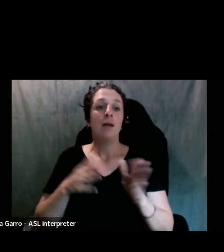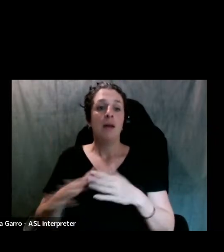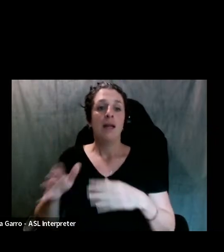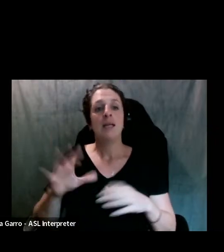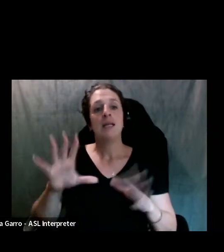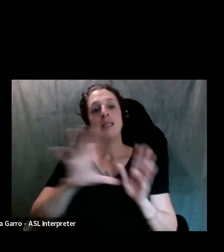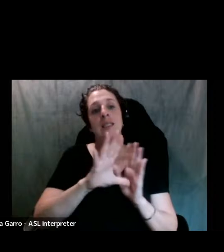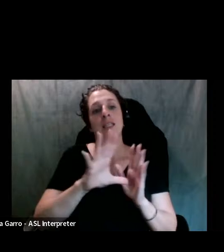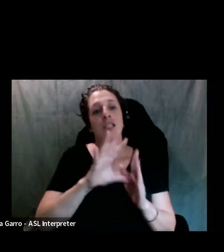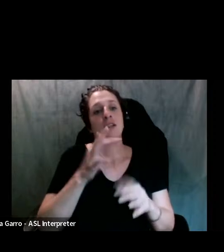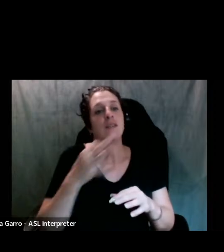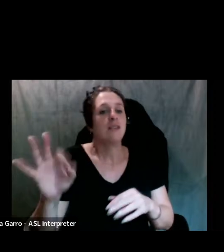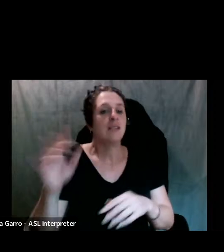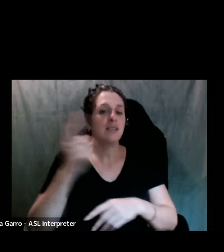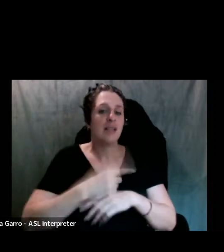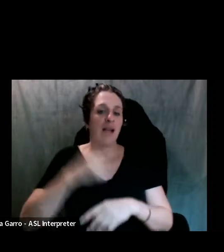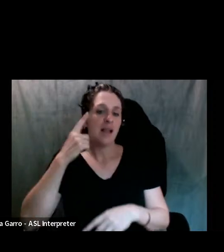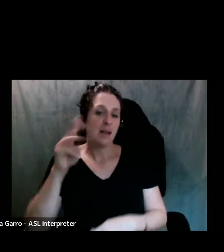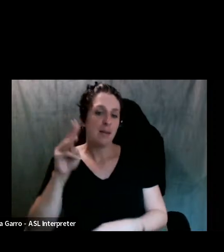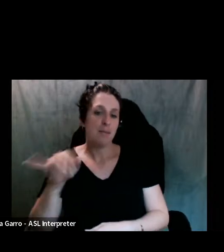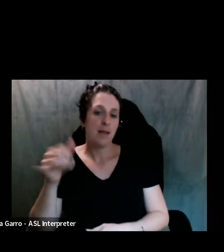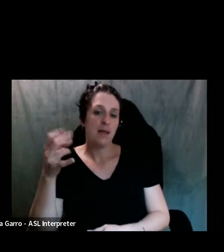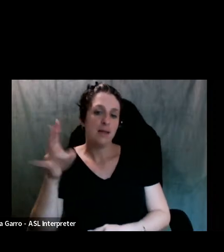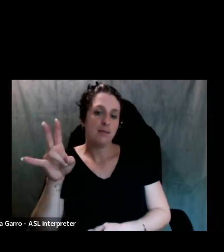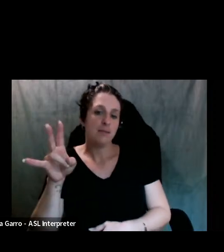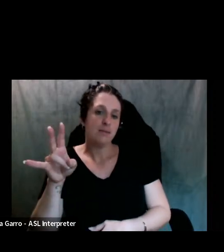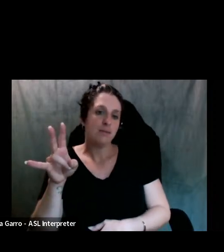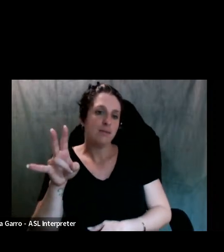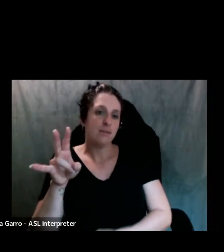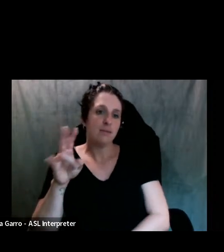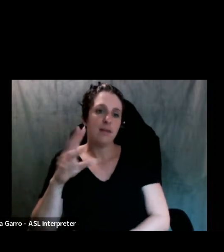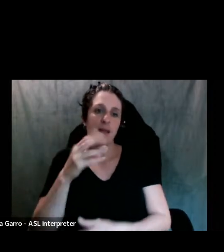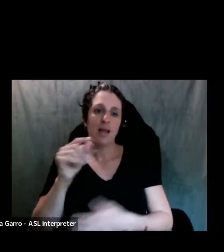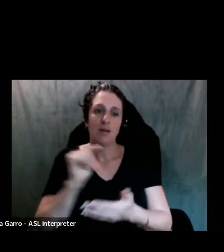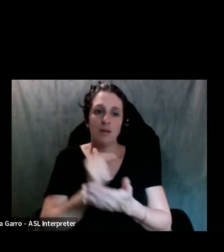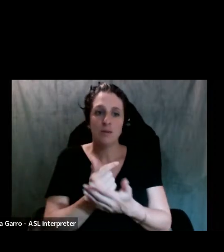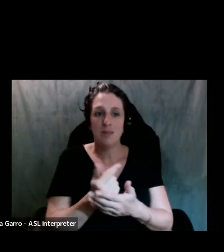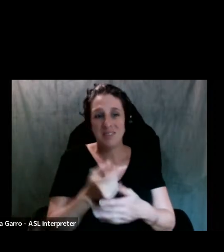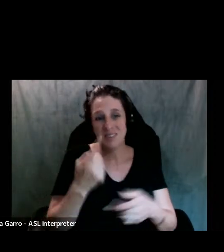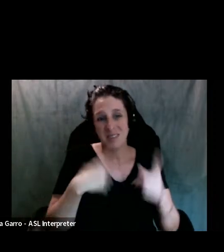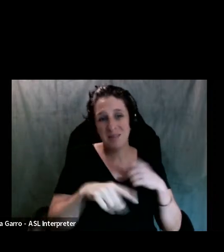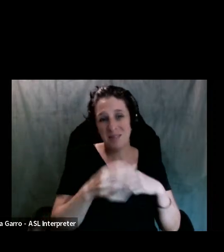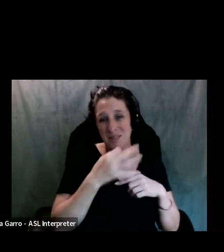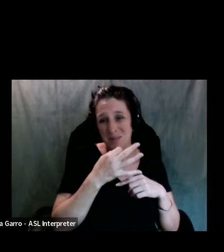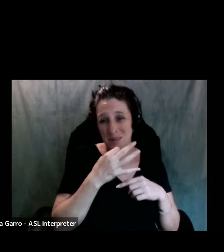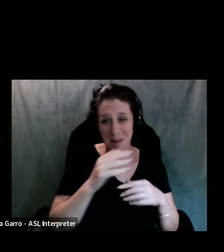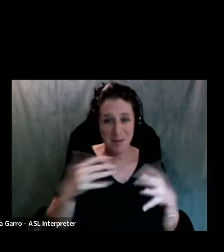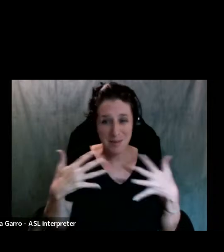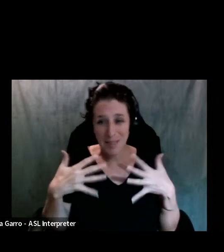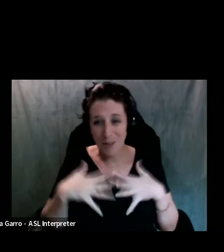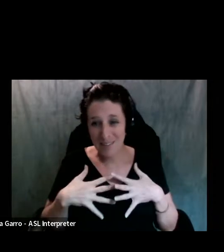day, May 17th, I think. And graduation is coming up. How scary.